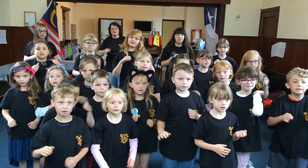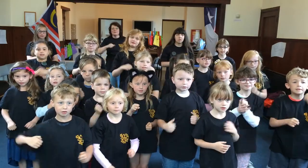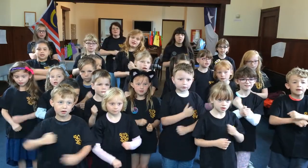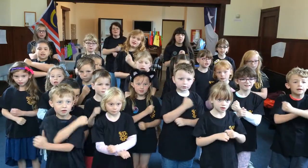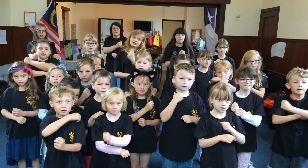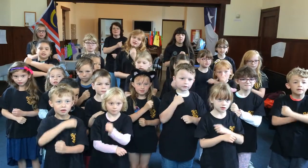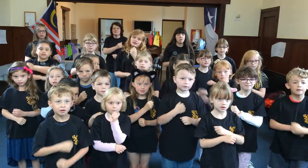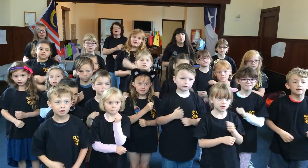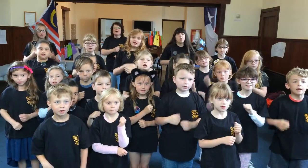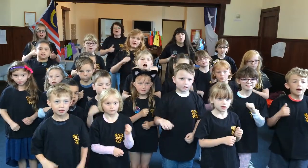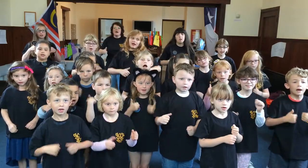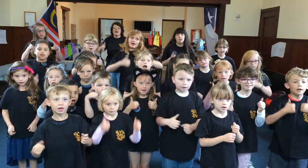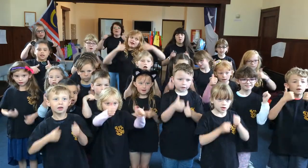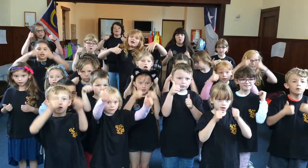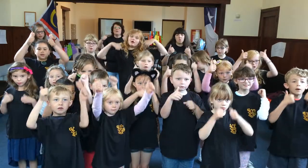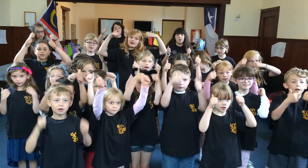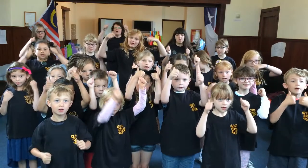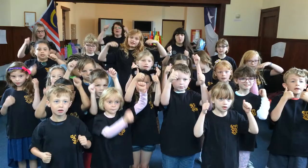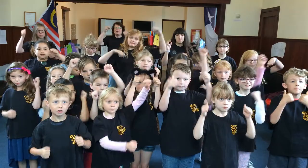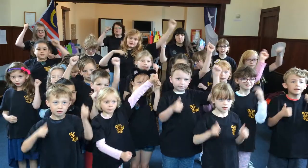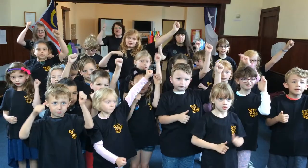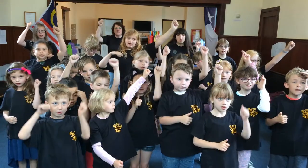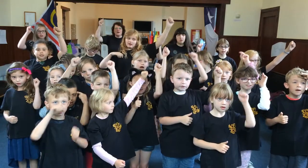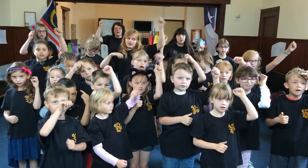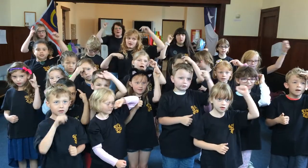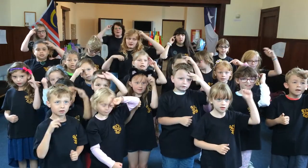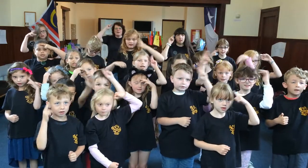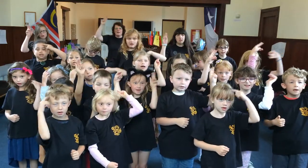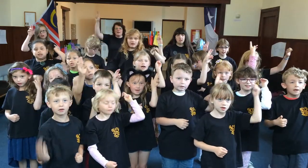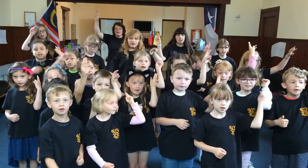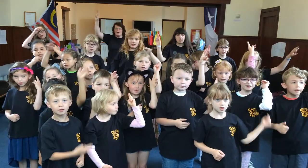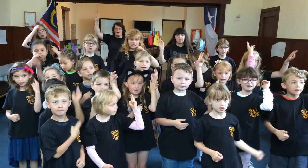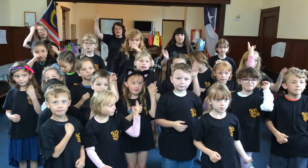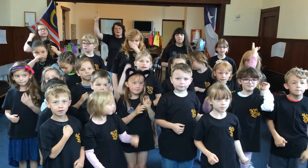done, hallowed be thy name.